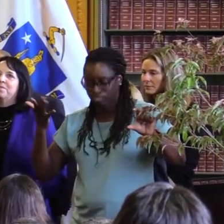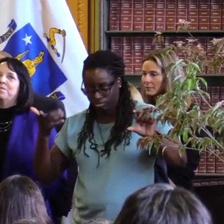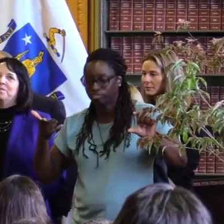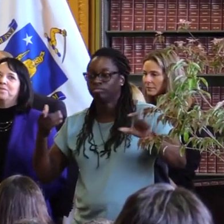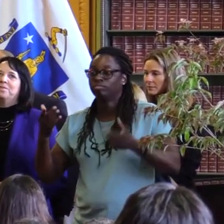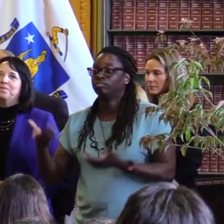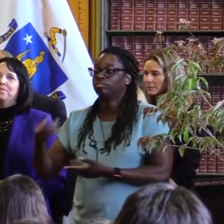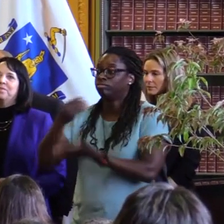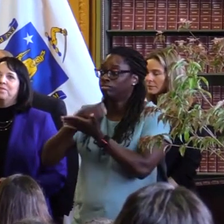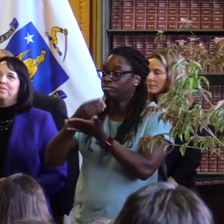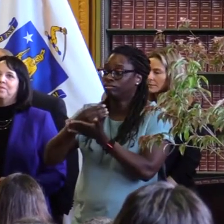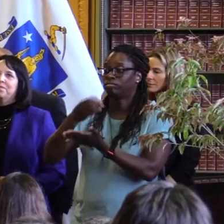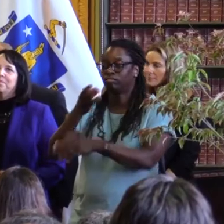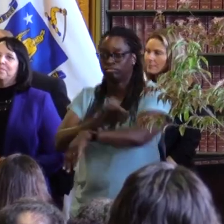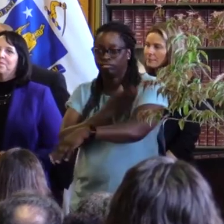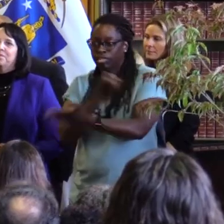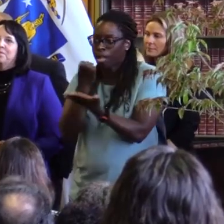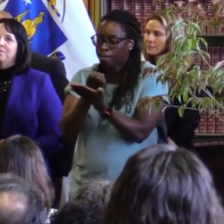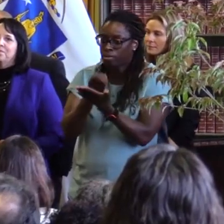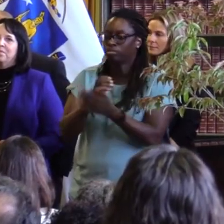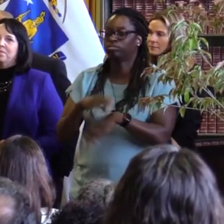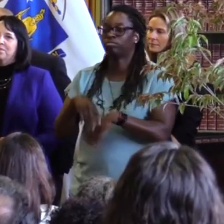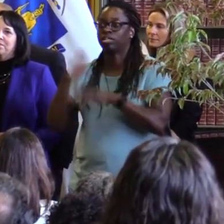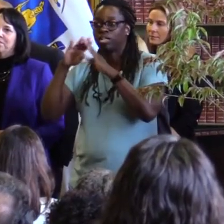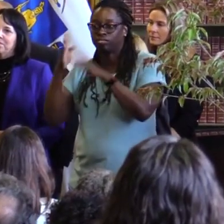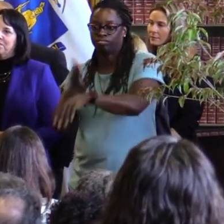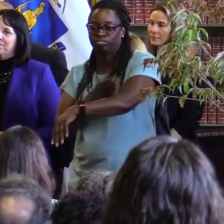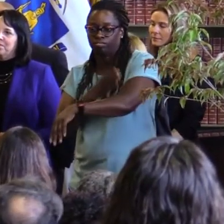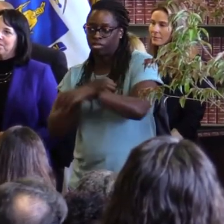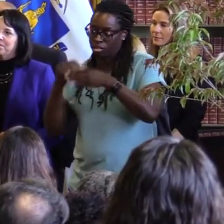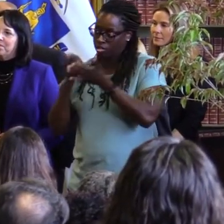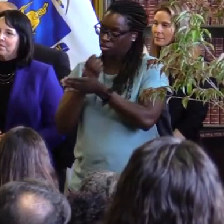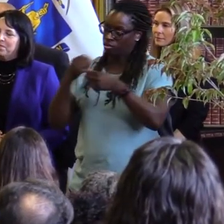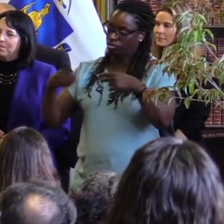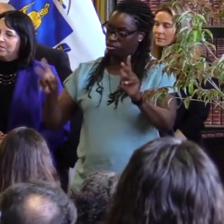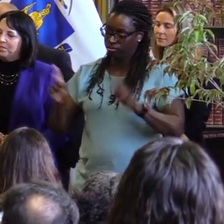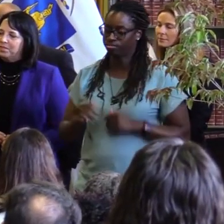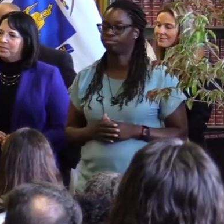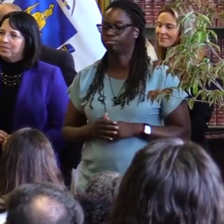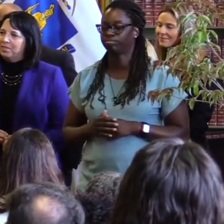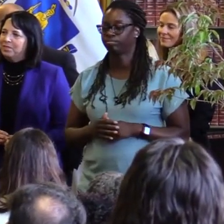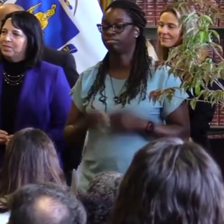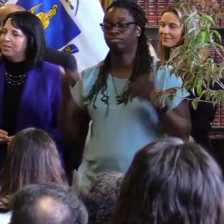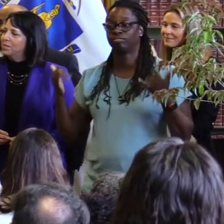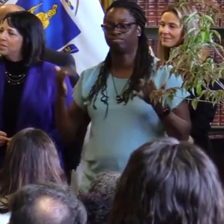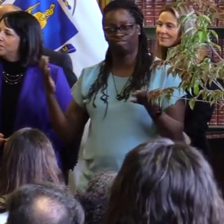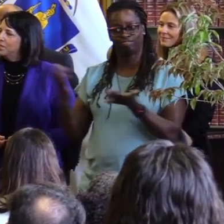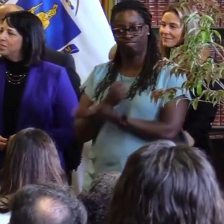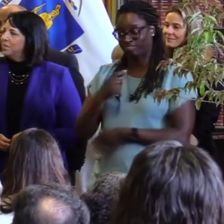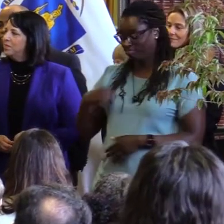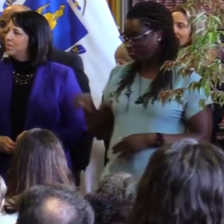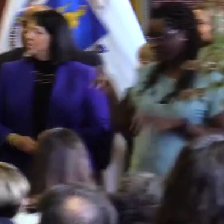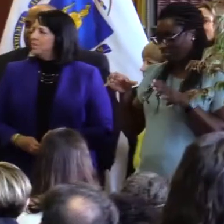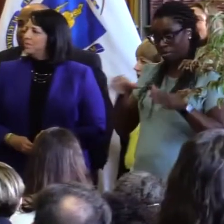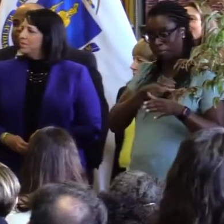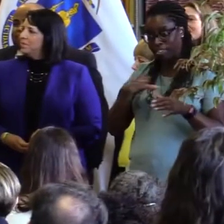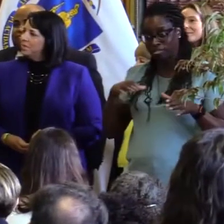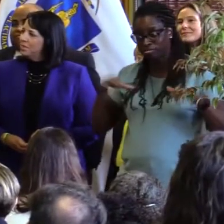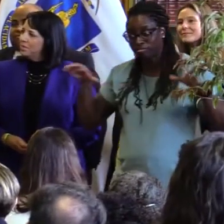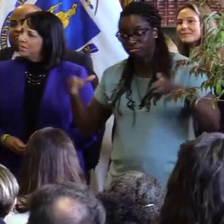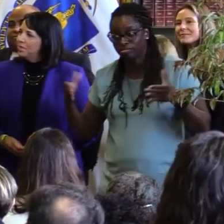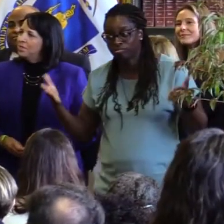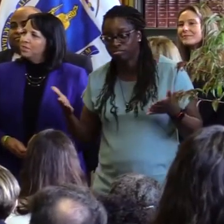that we are seizing today. We have an incredible congressional delegation working with us and for all of us. Senator Markey